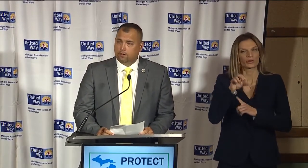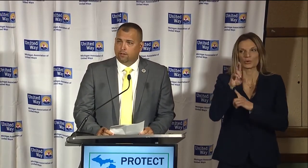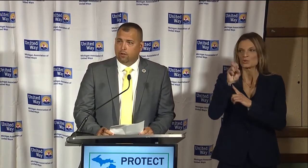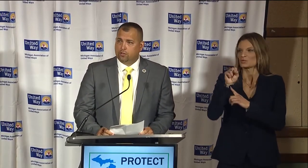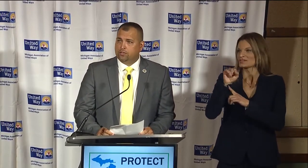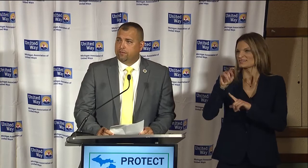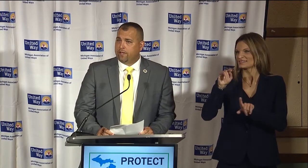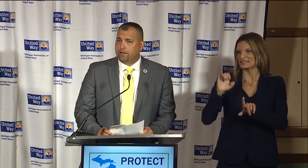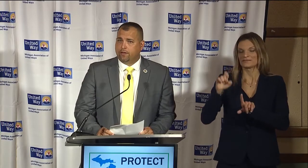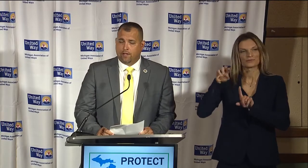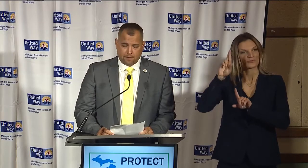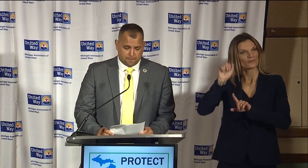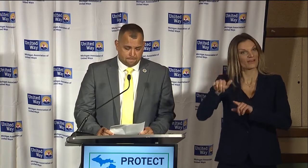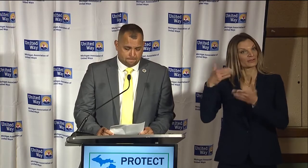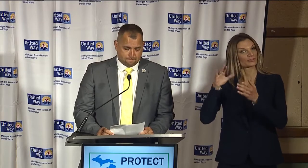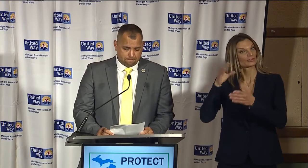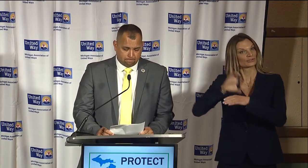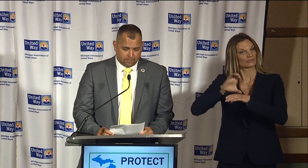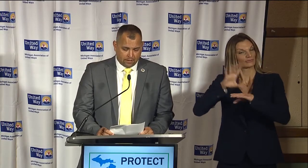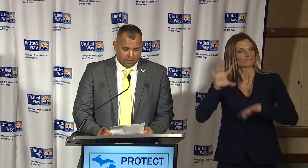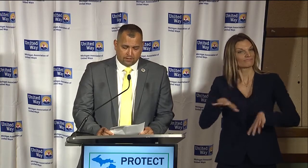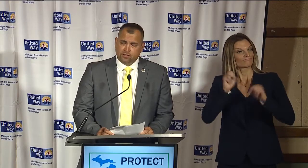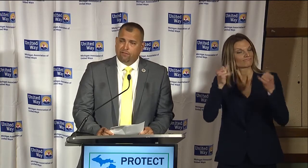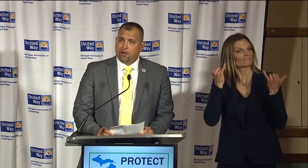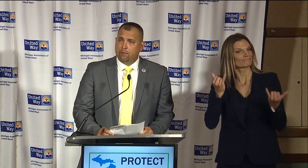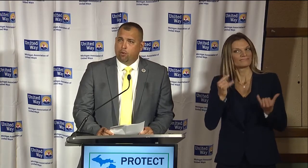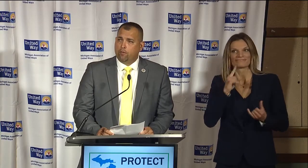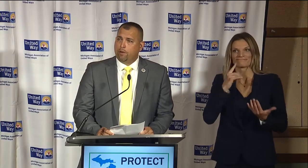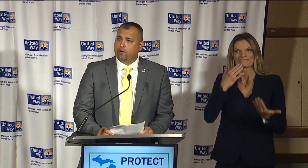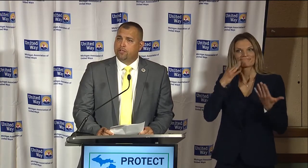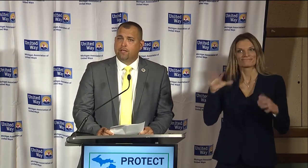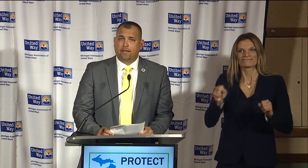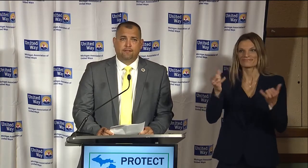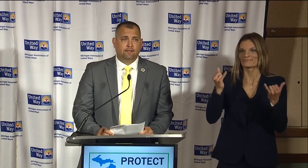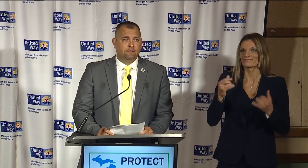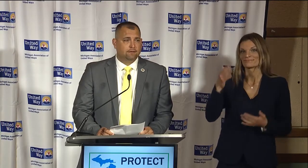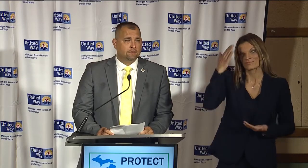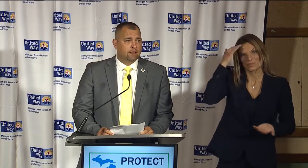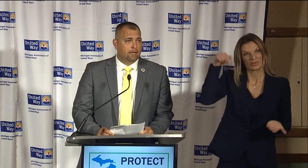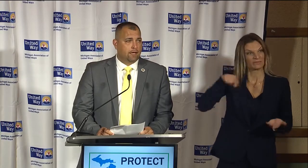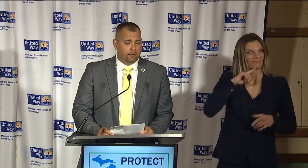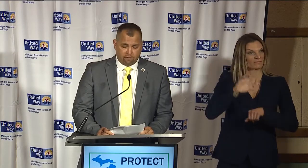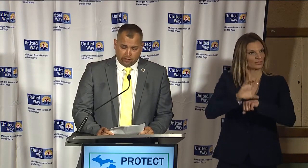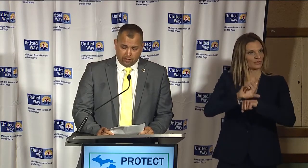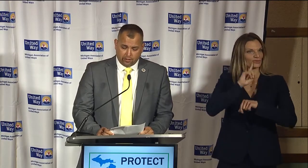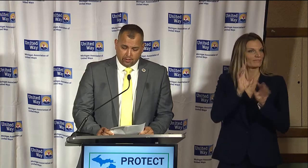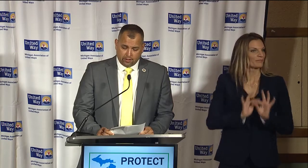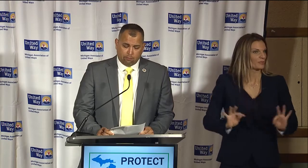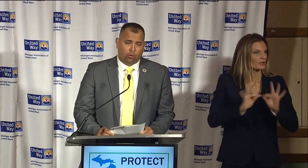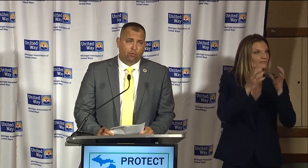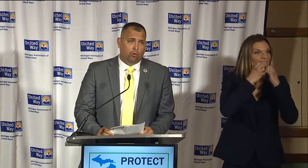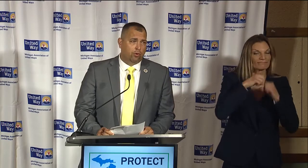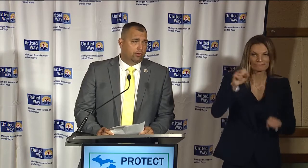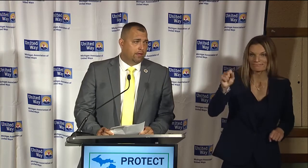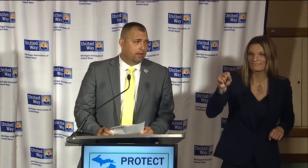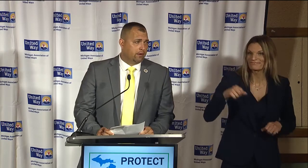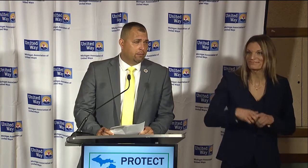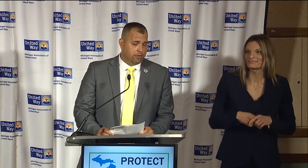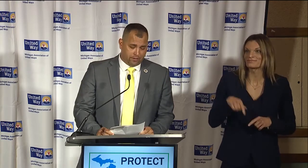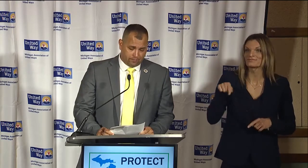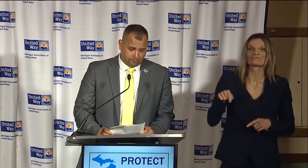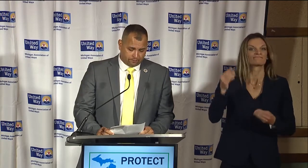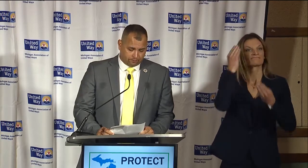to host this event here today. This is a very important parish in Lansing and very important role